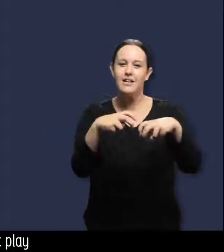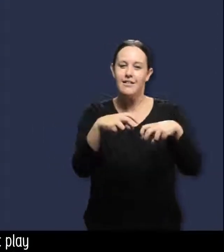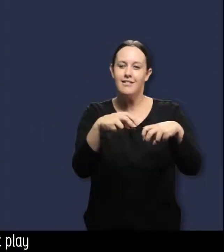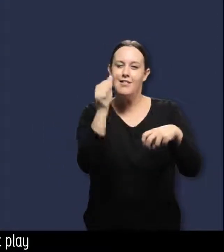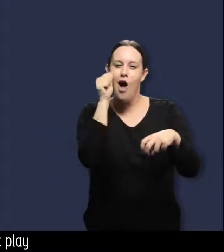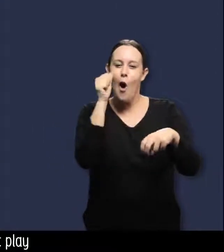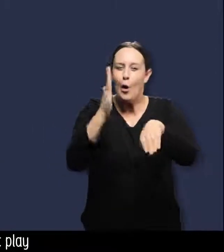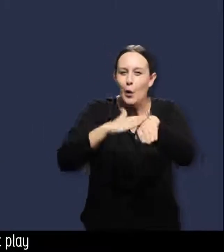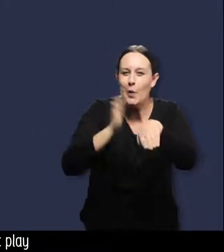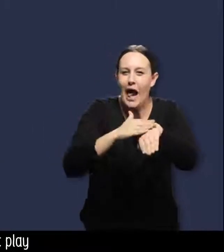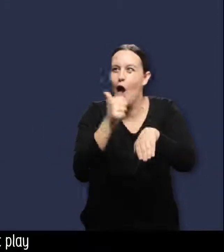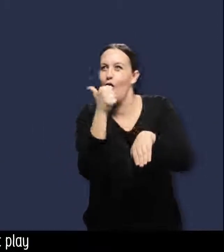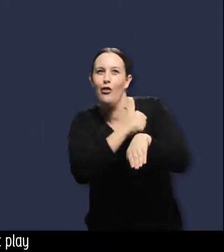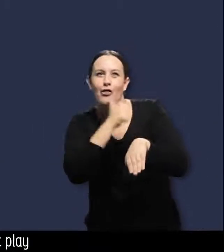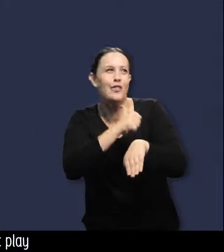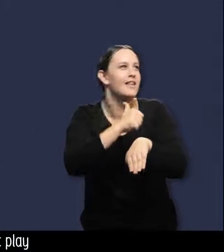were out at play